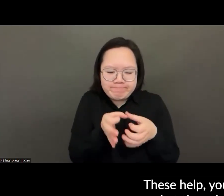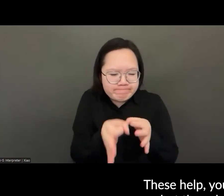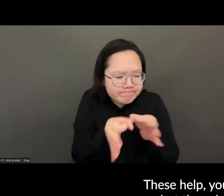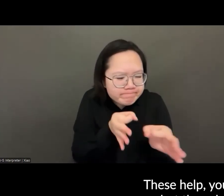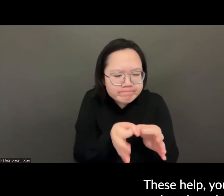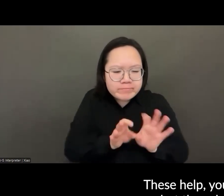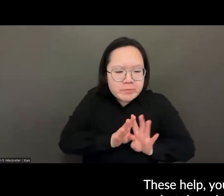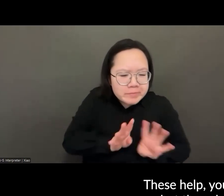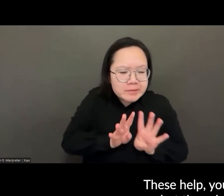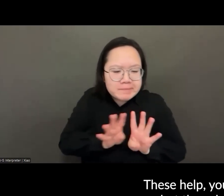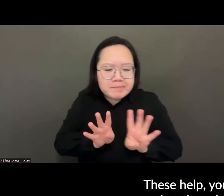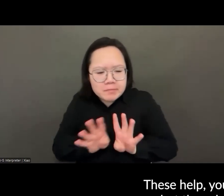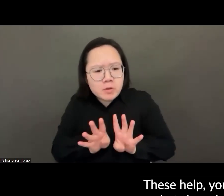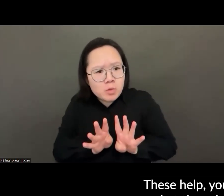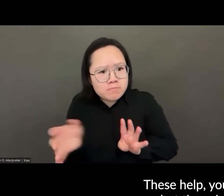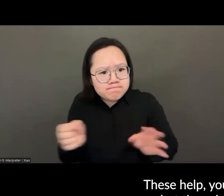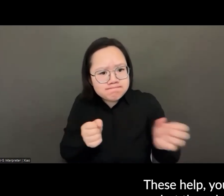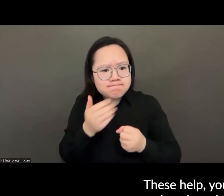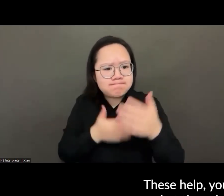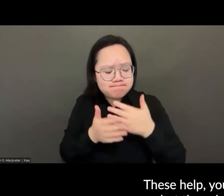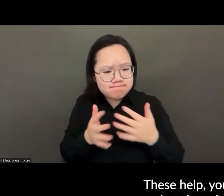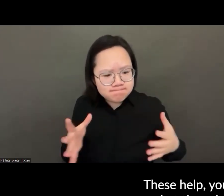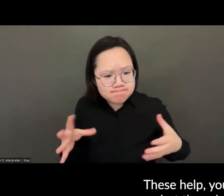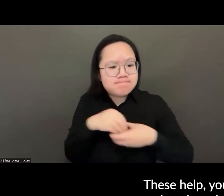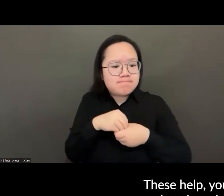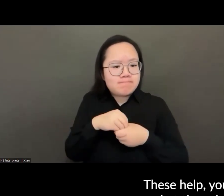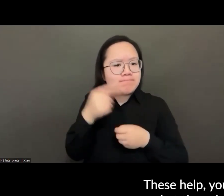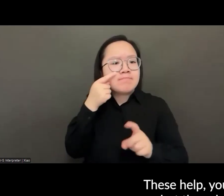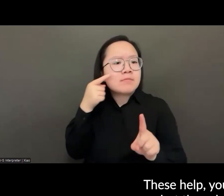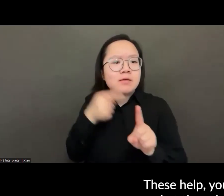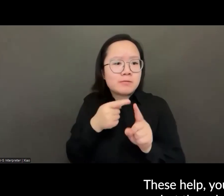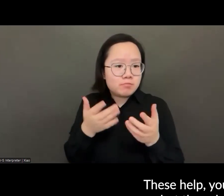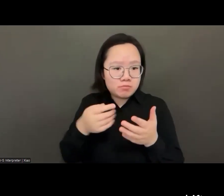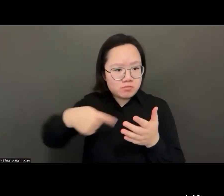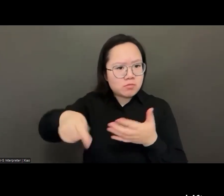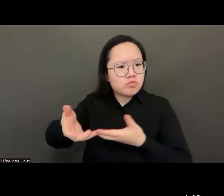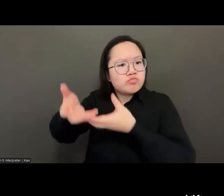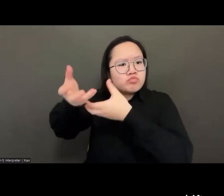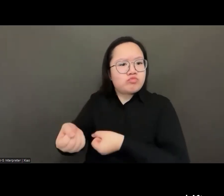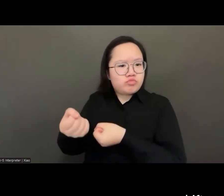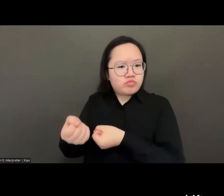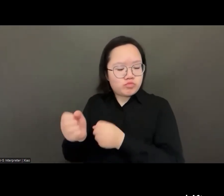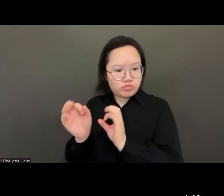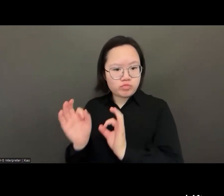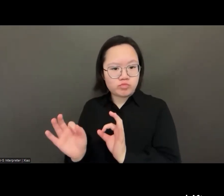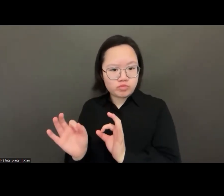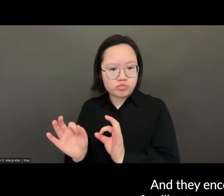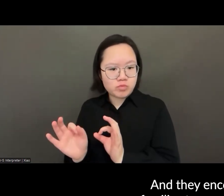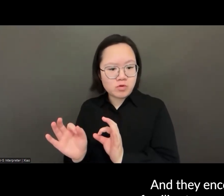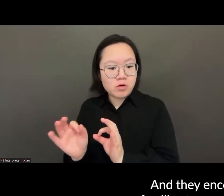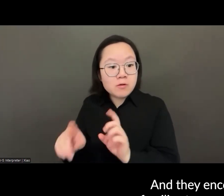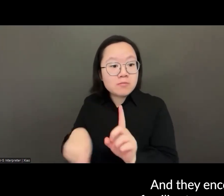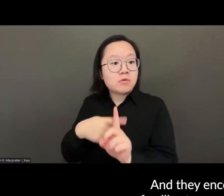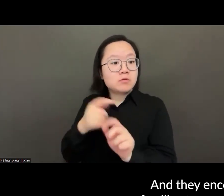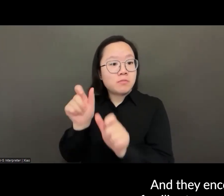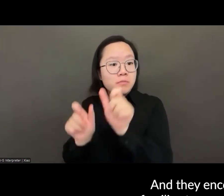help, build trust, but they also do, shift some attitudes, and